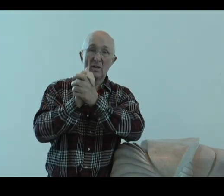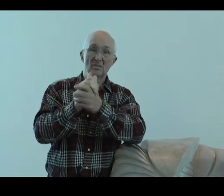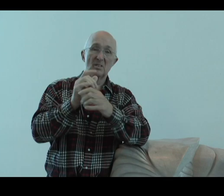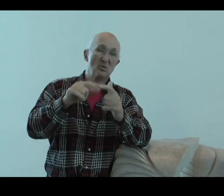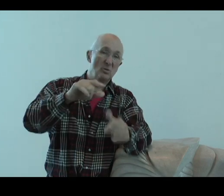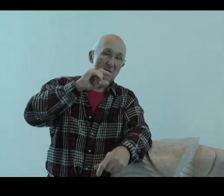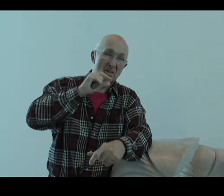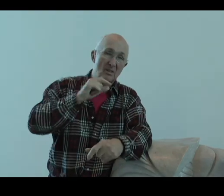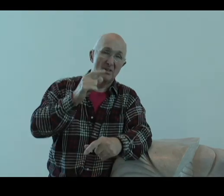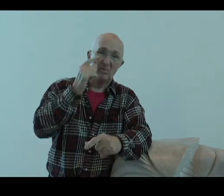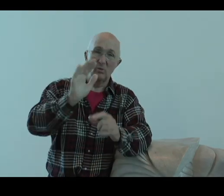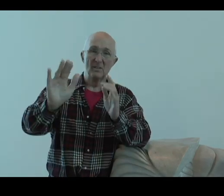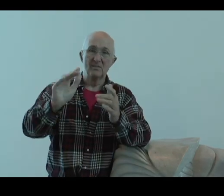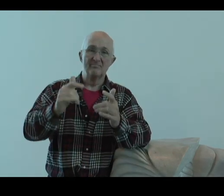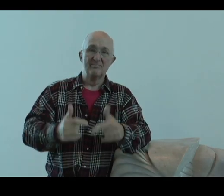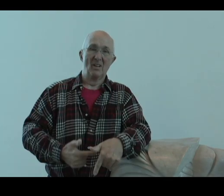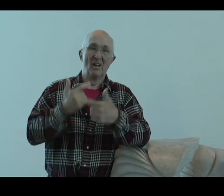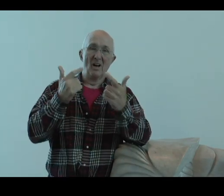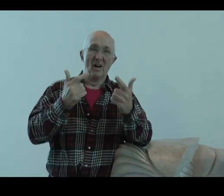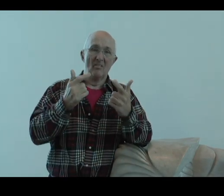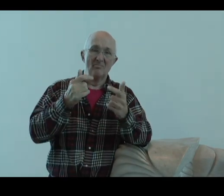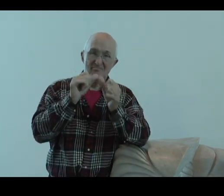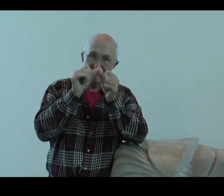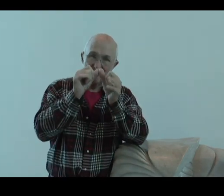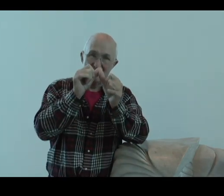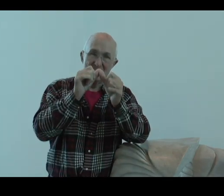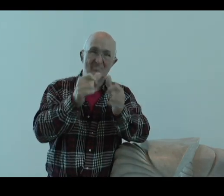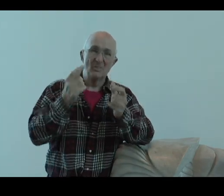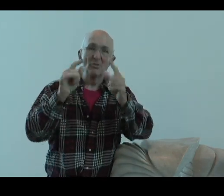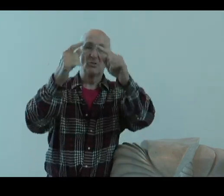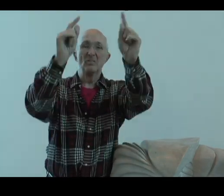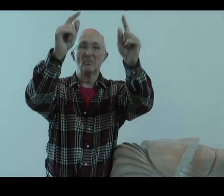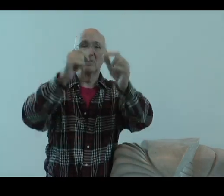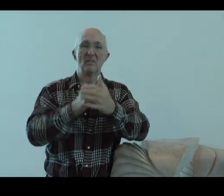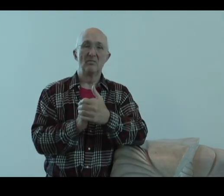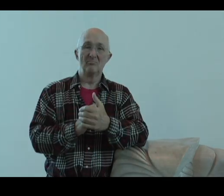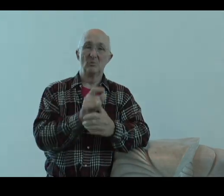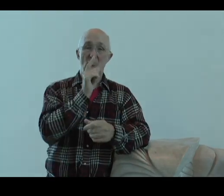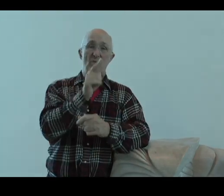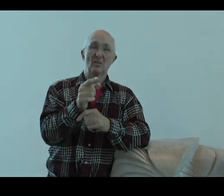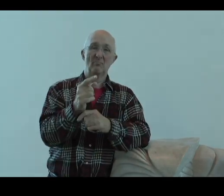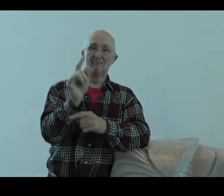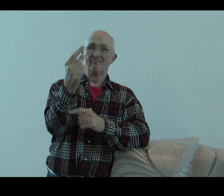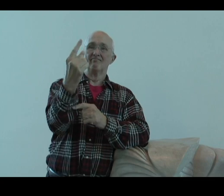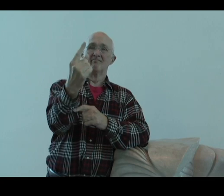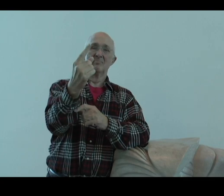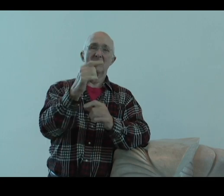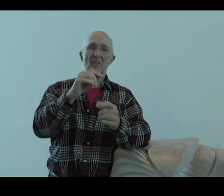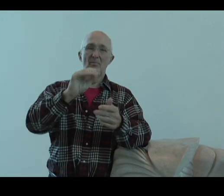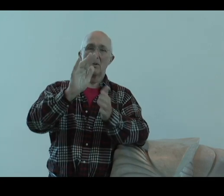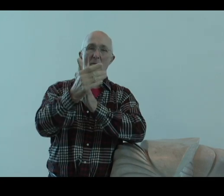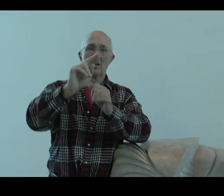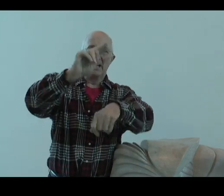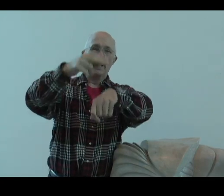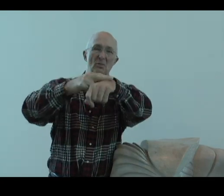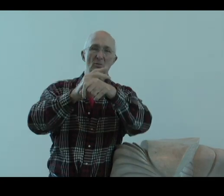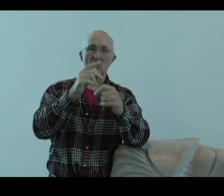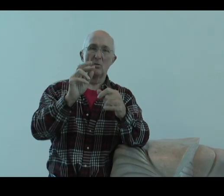that, I congratulate him. Glenn has had a very successful life and continues. He is one of the